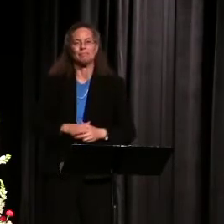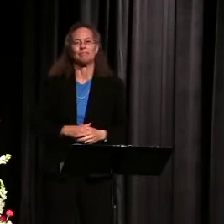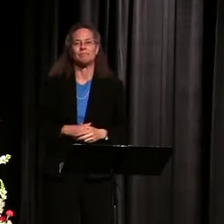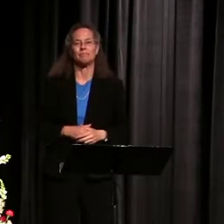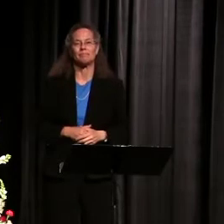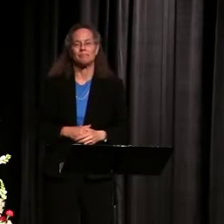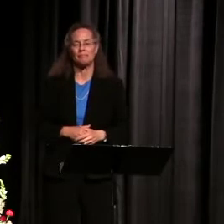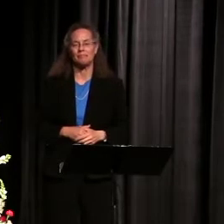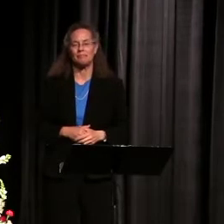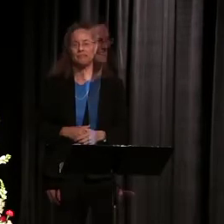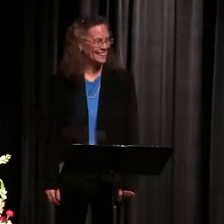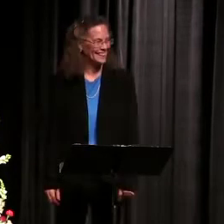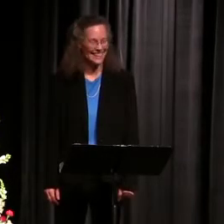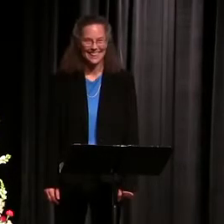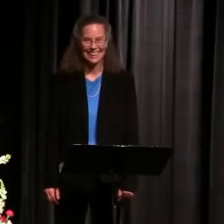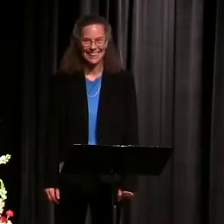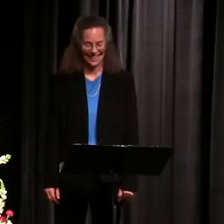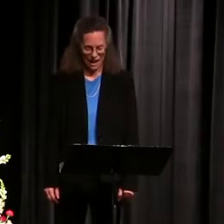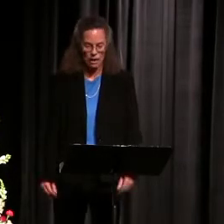Leanna Watt.